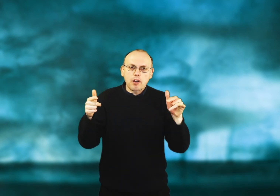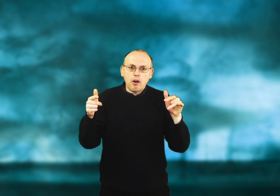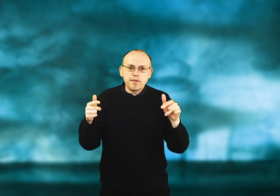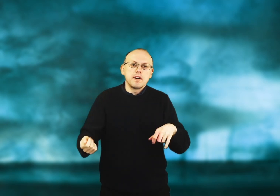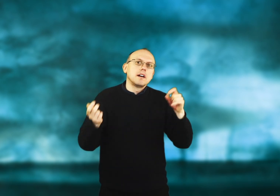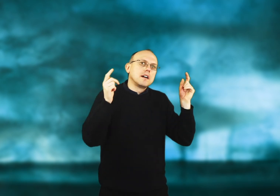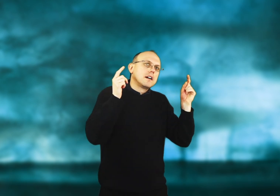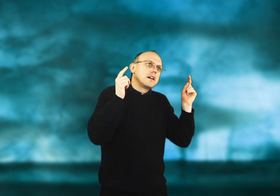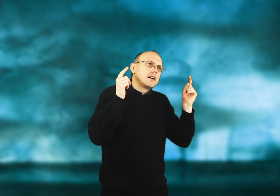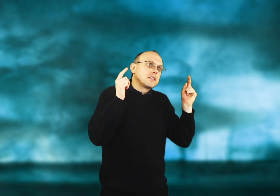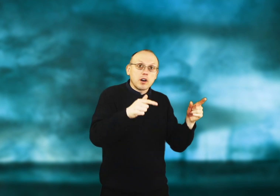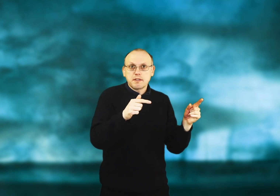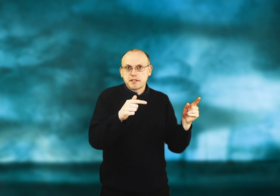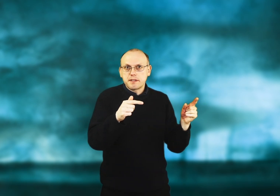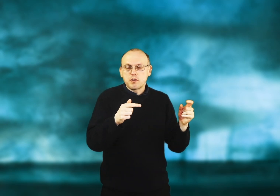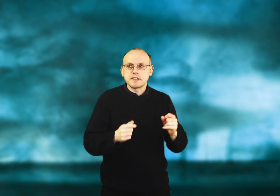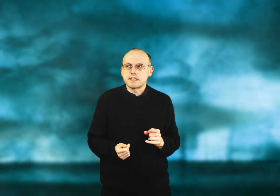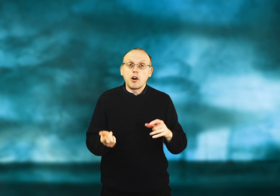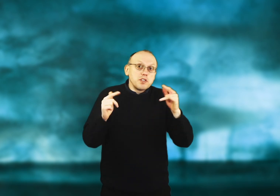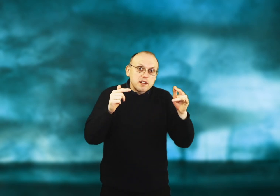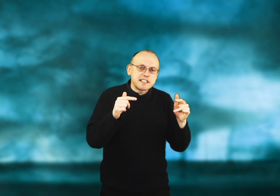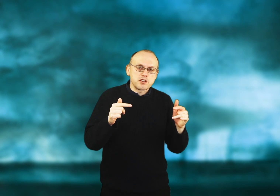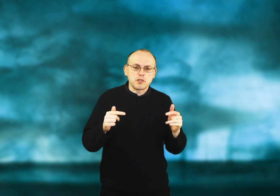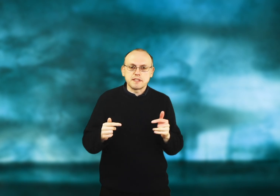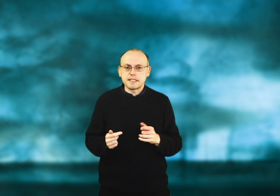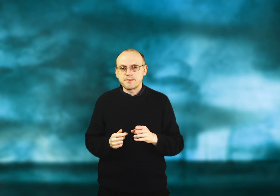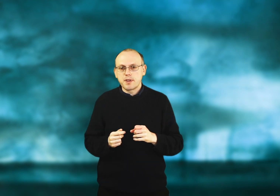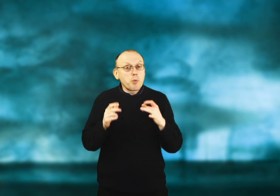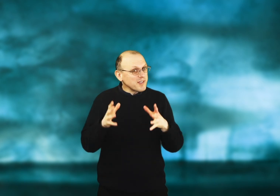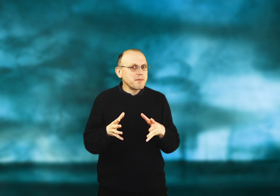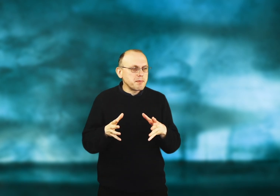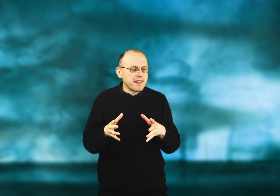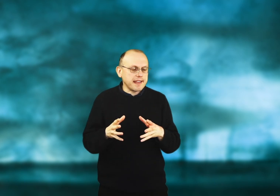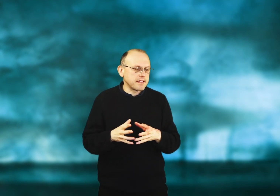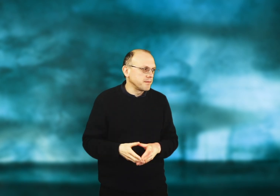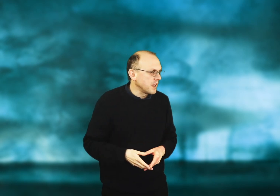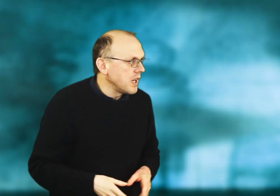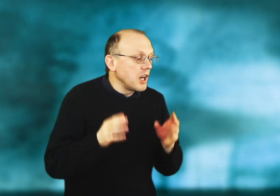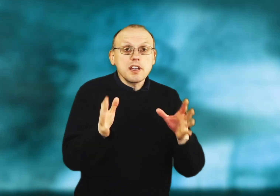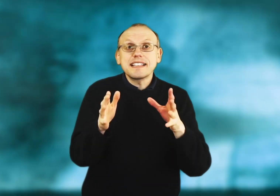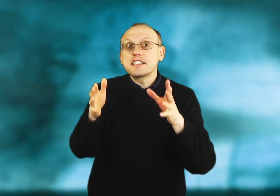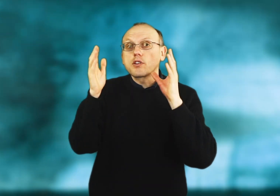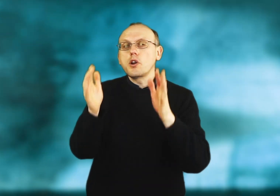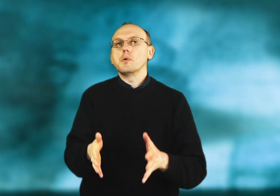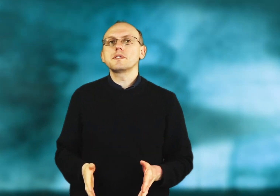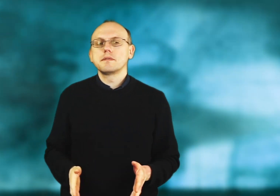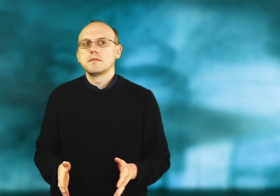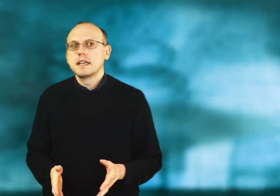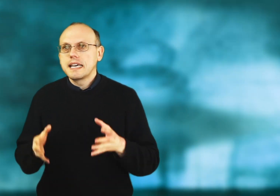off non-restrictive clauses or non-essential clauses. What do I mean by that? A non-essential clause is